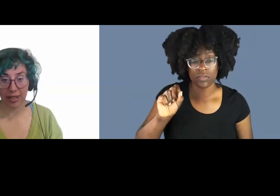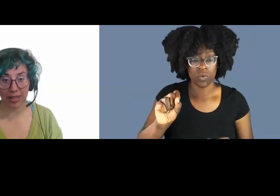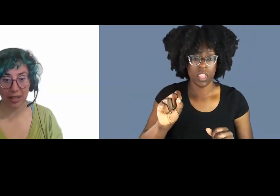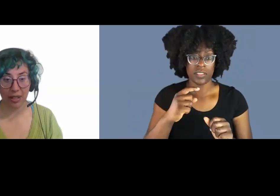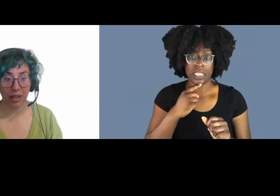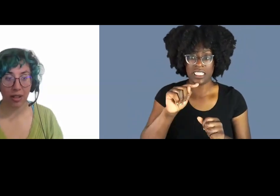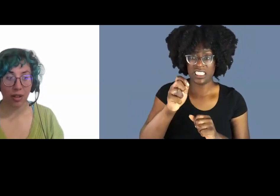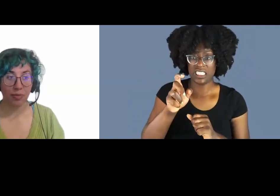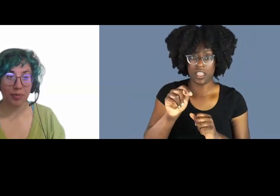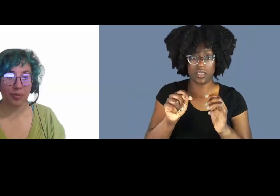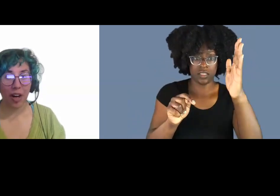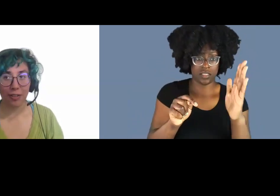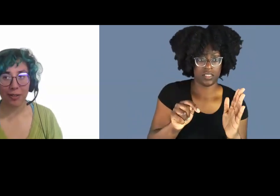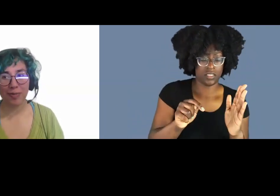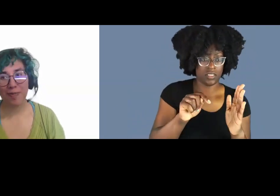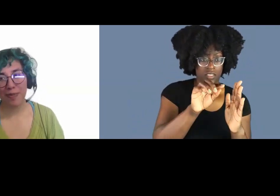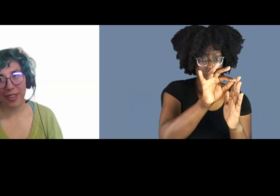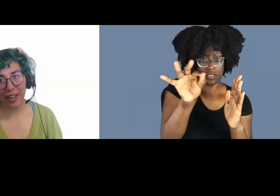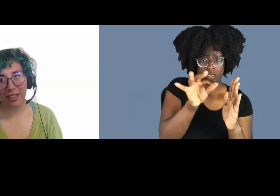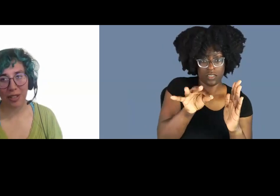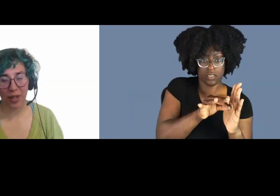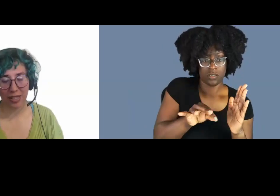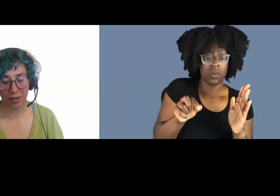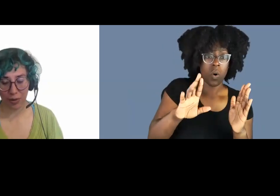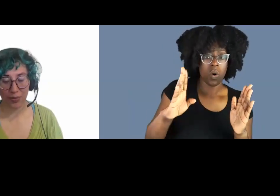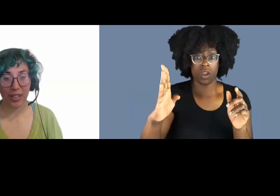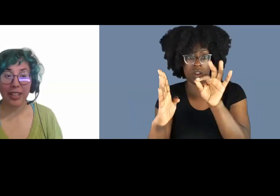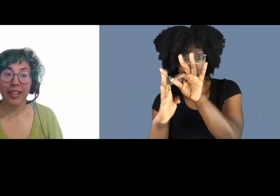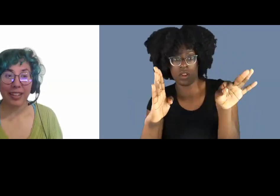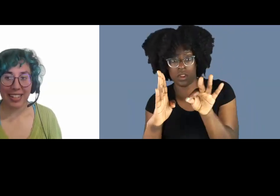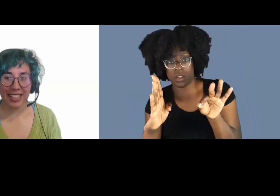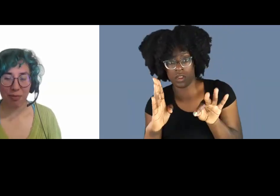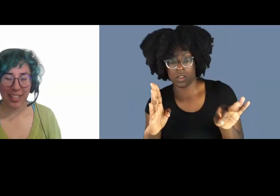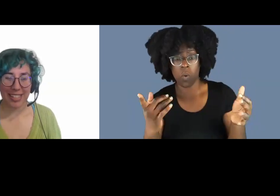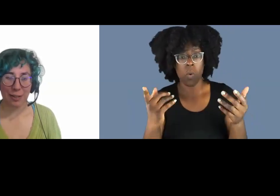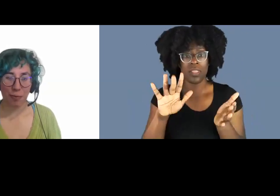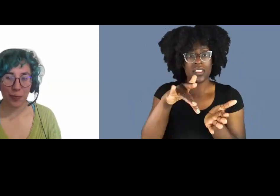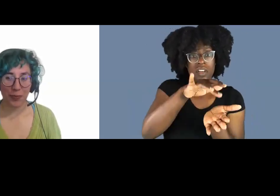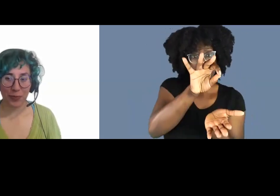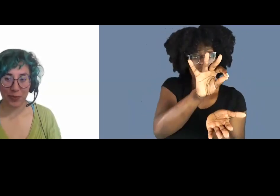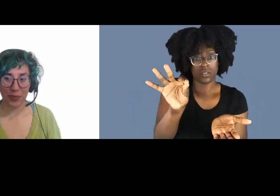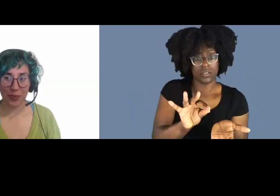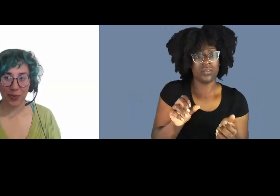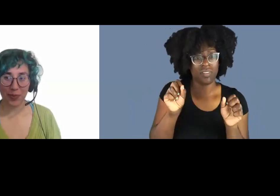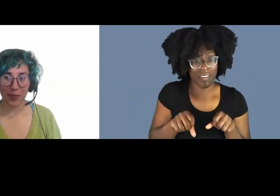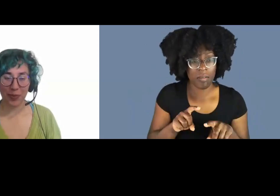to objects. However, not so accessible. Next slide, please.